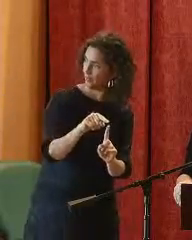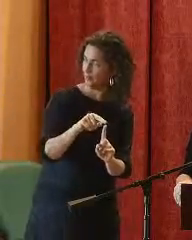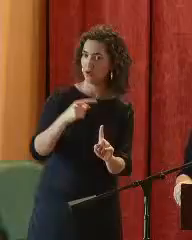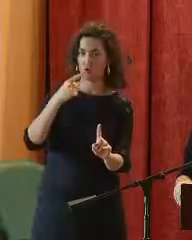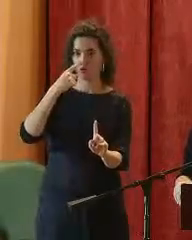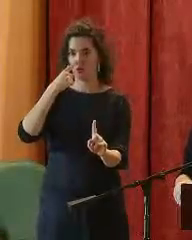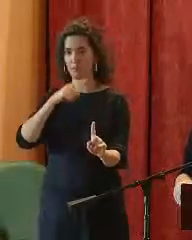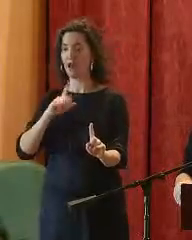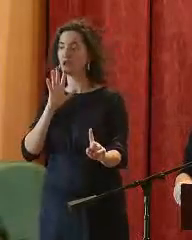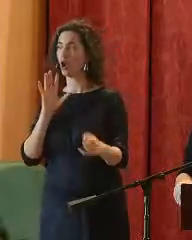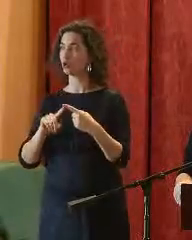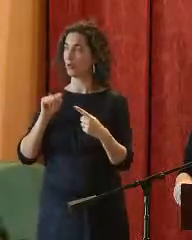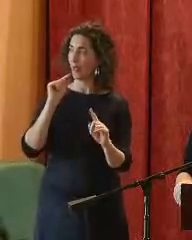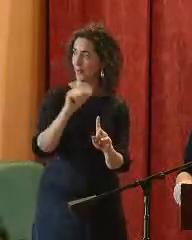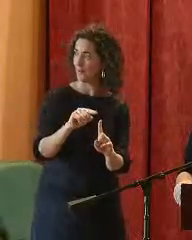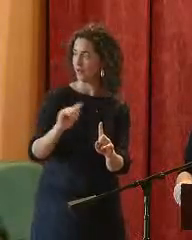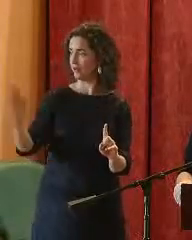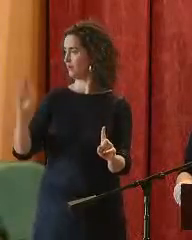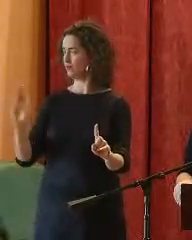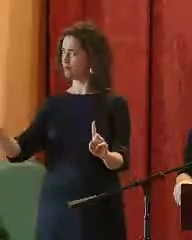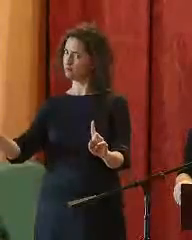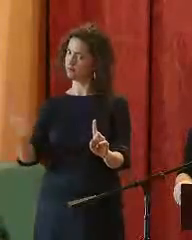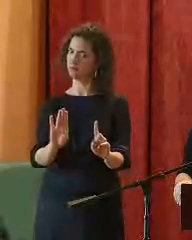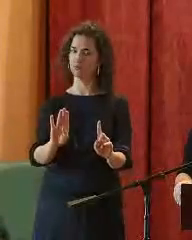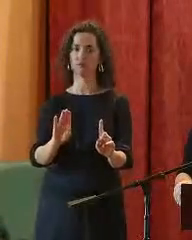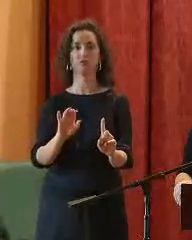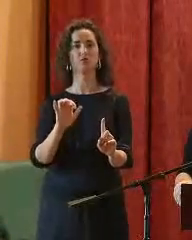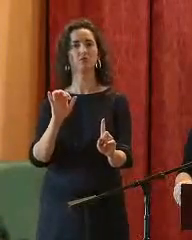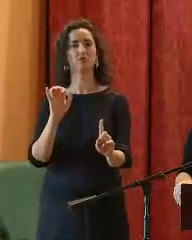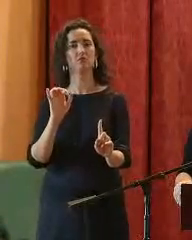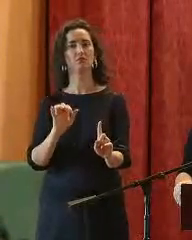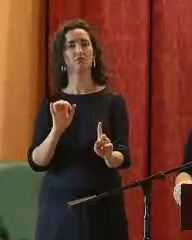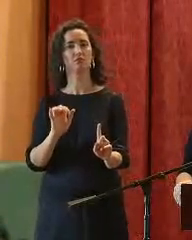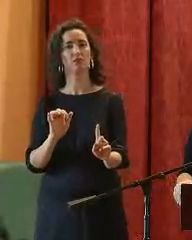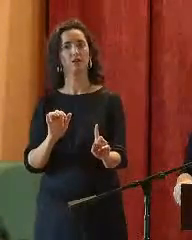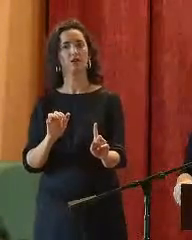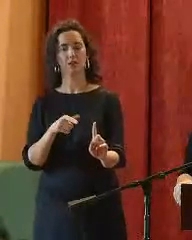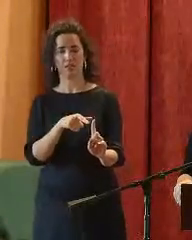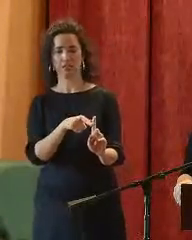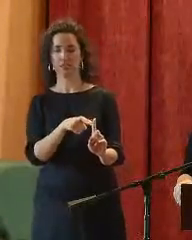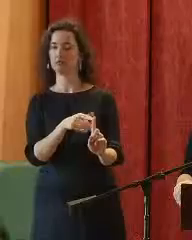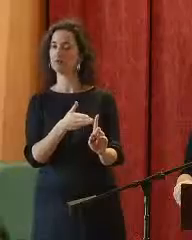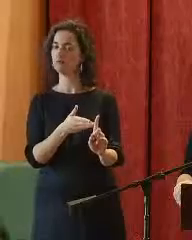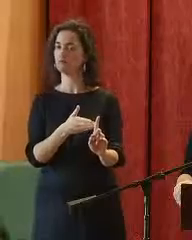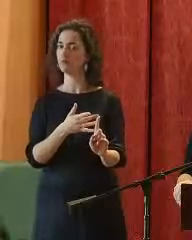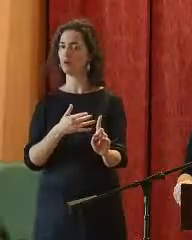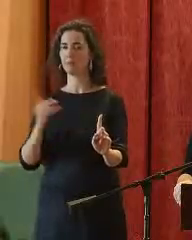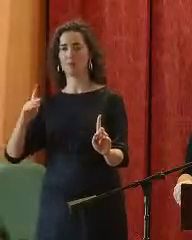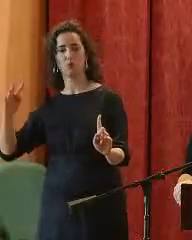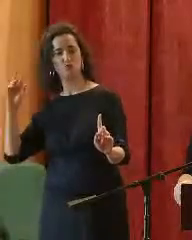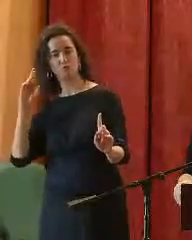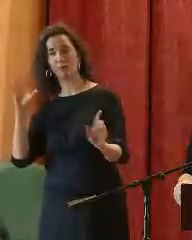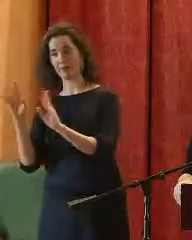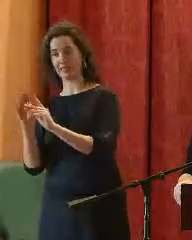you talk to him? And it was that experience of being respected and being part of those meetings that were about